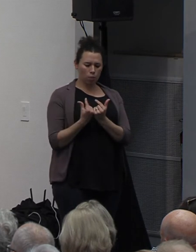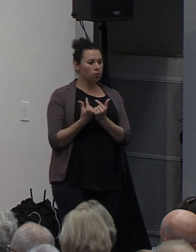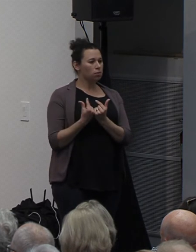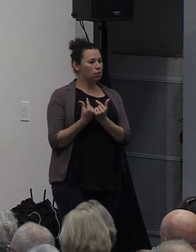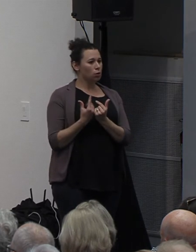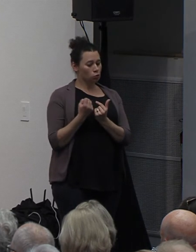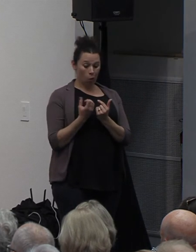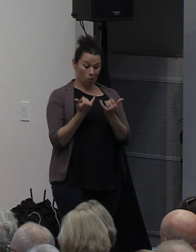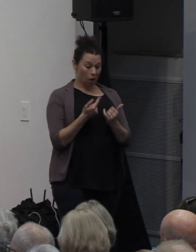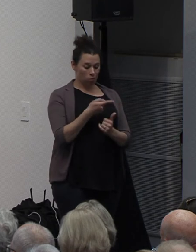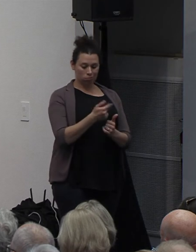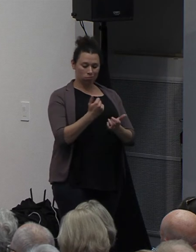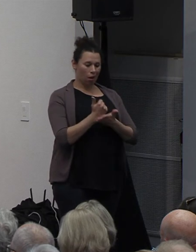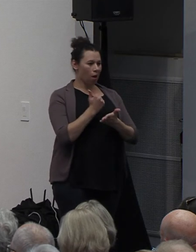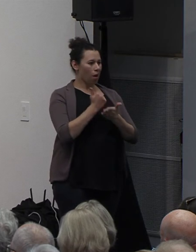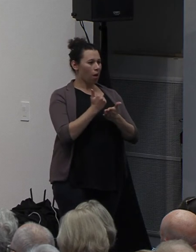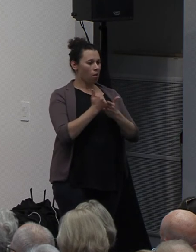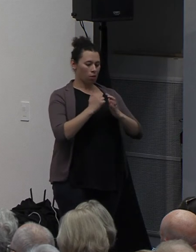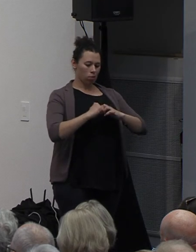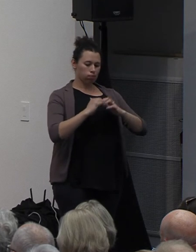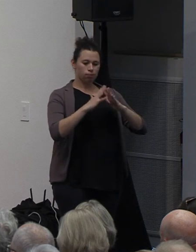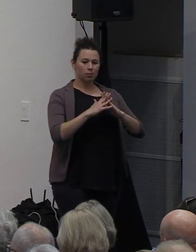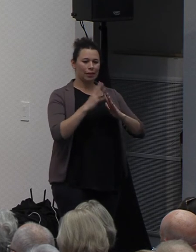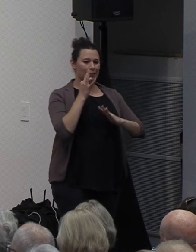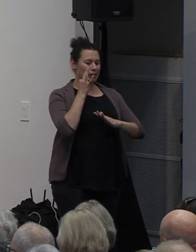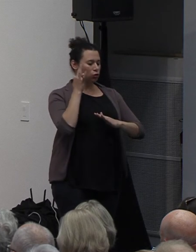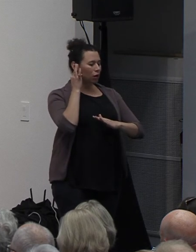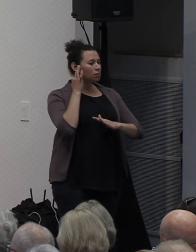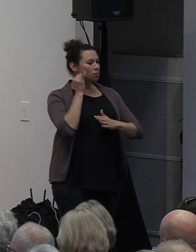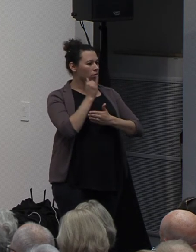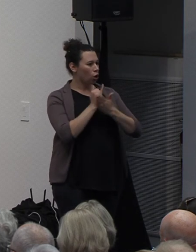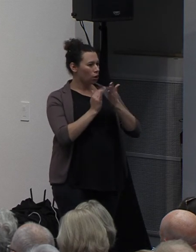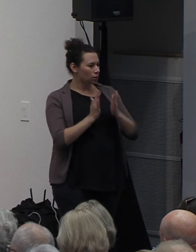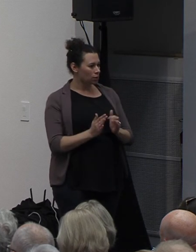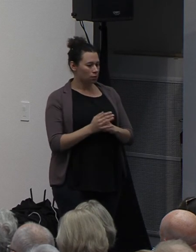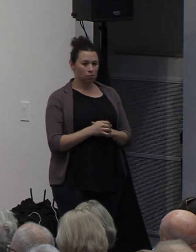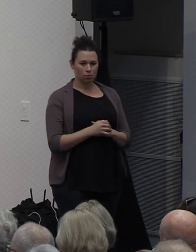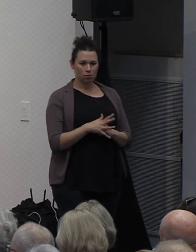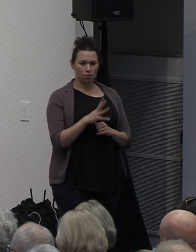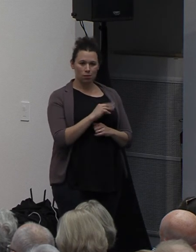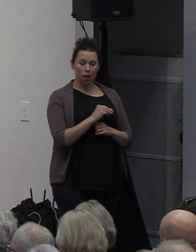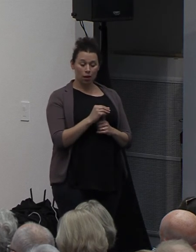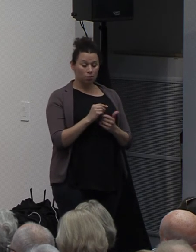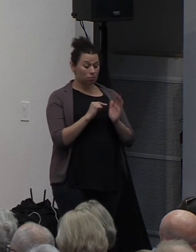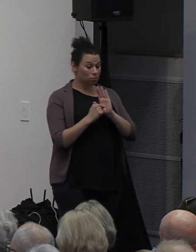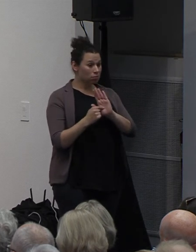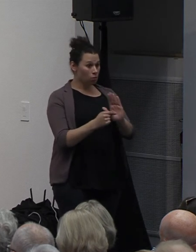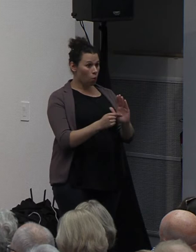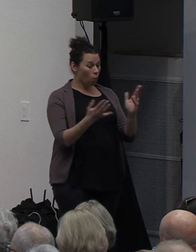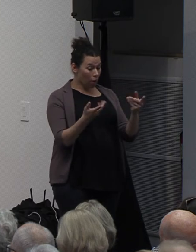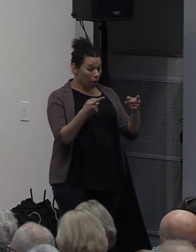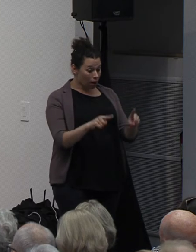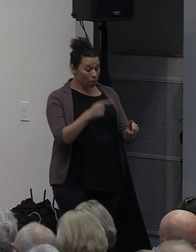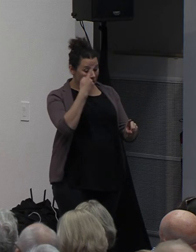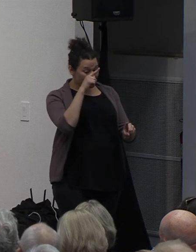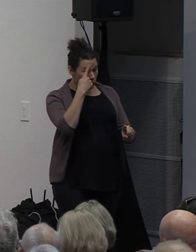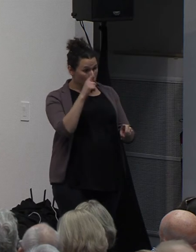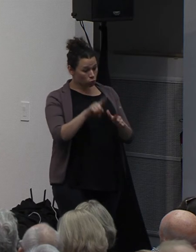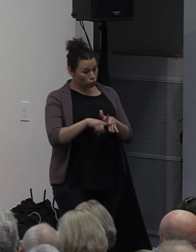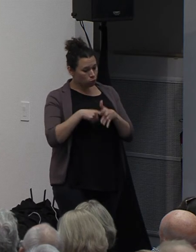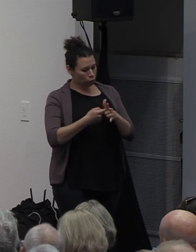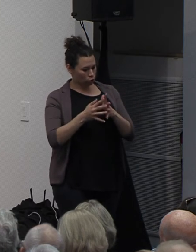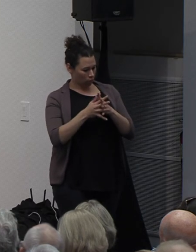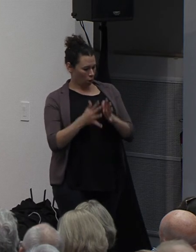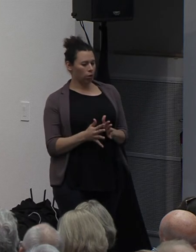indigenous artisans and helps others from forgetting what the original Americans experienced after and during colonization.